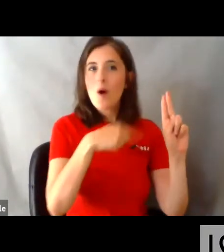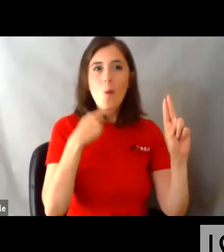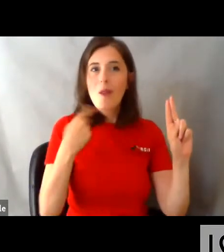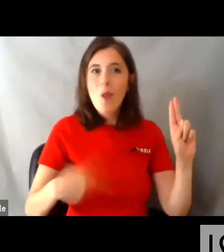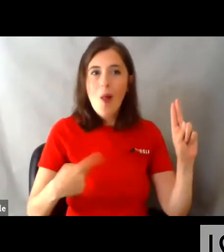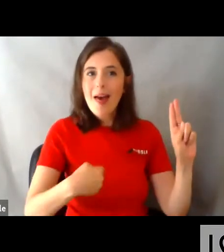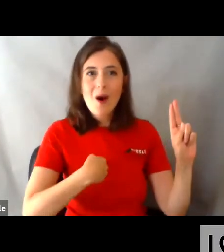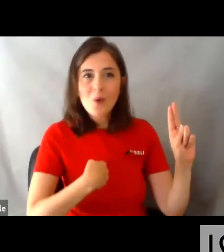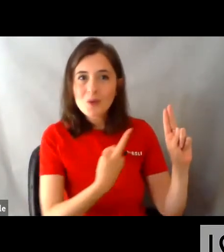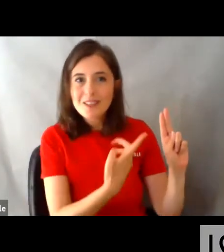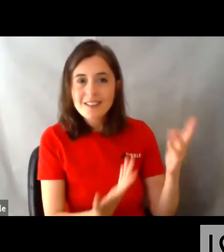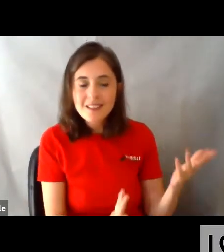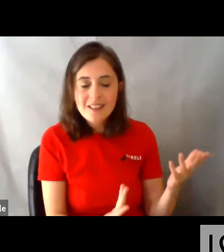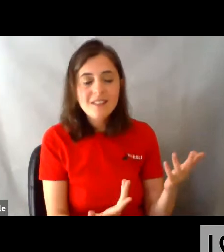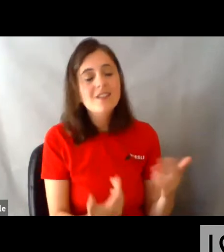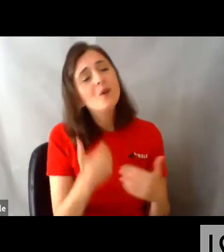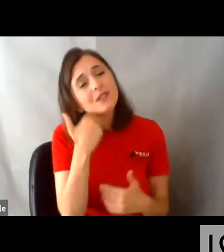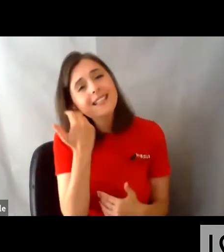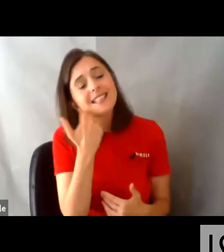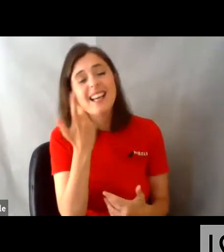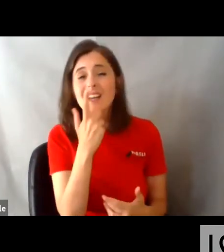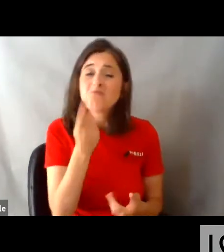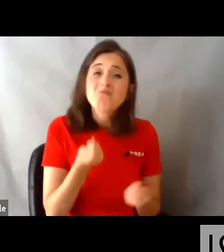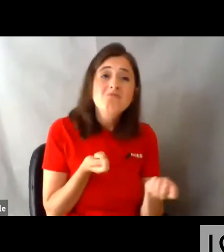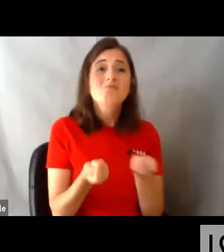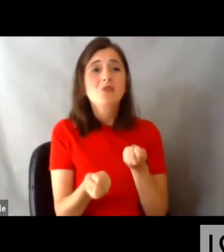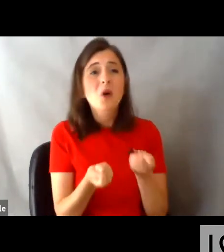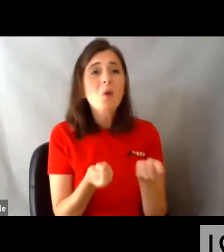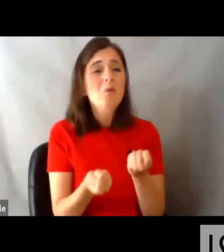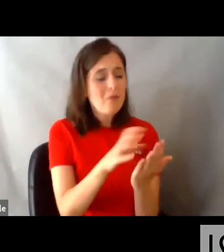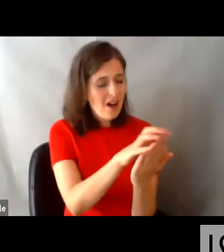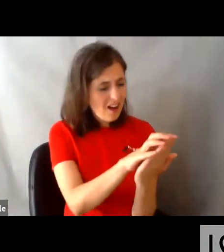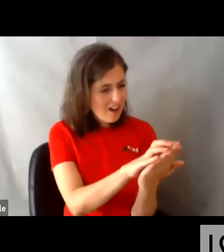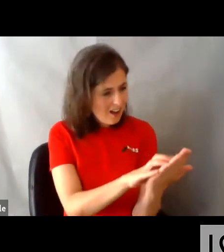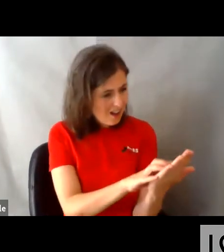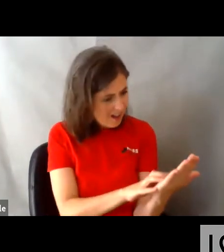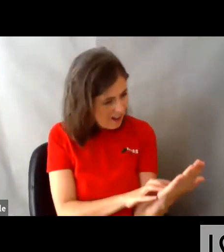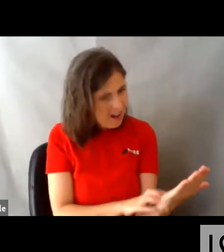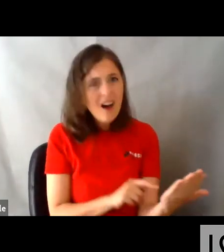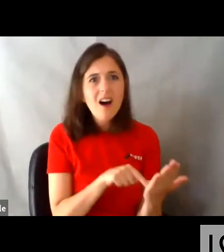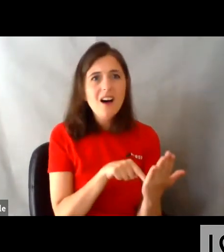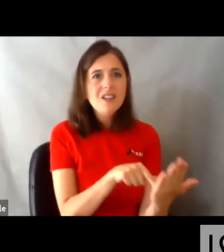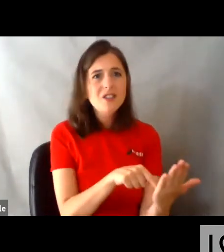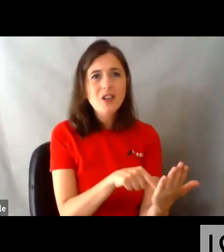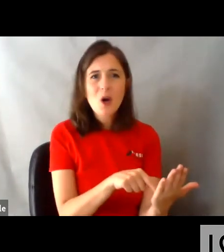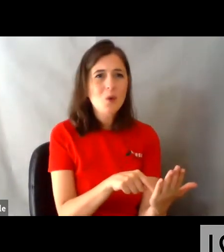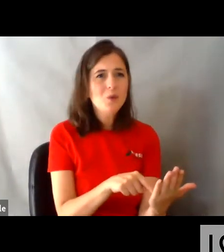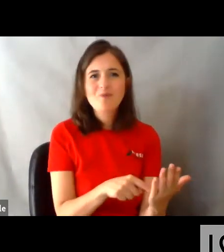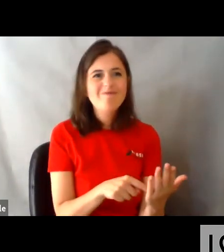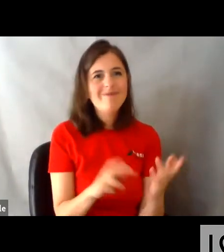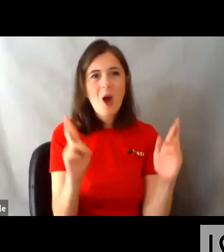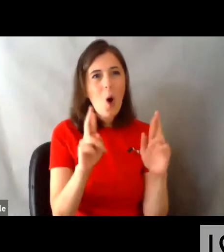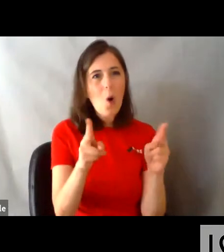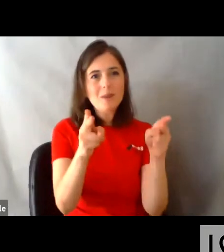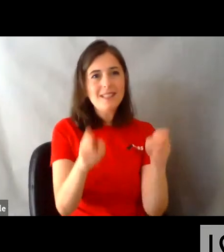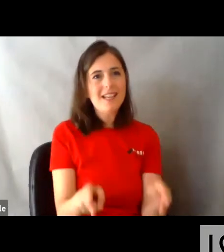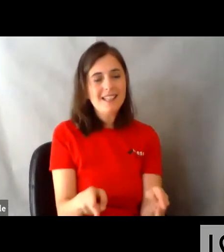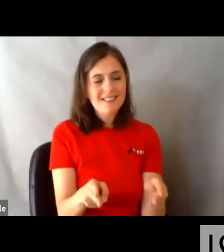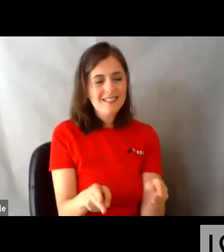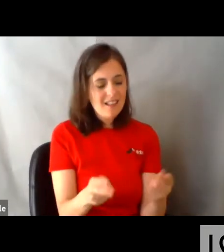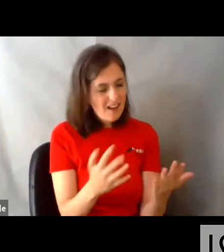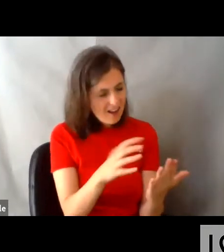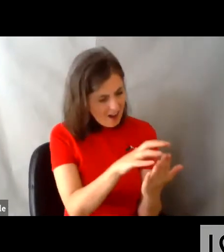In the day-to-day, I try to cope, but seeing it all written down signals the death of hope. How many years since